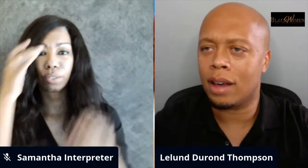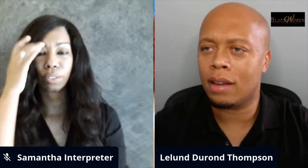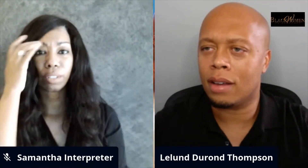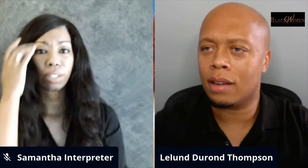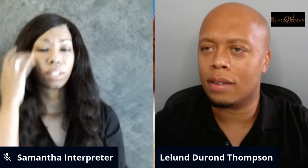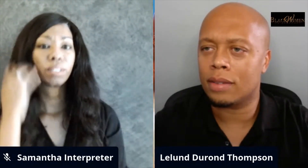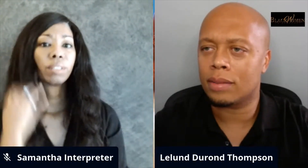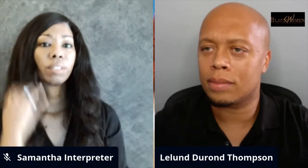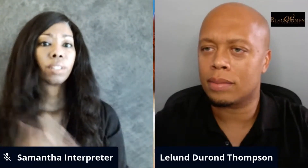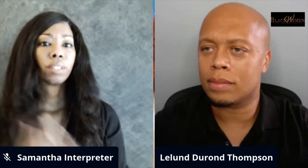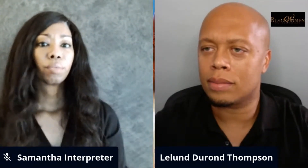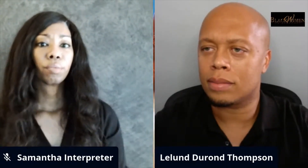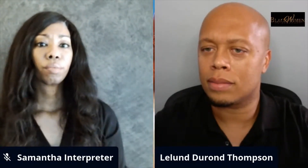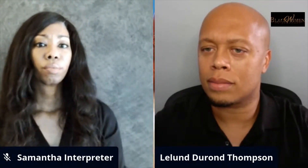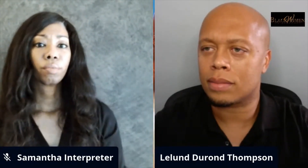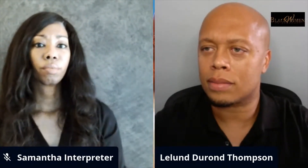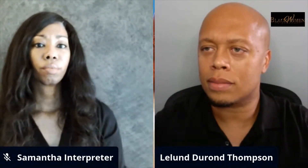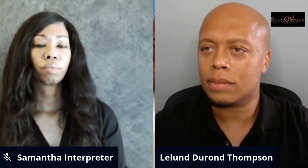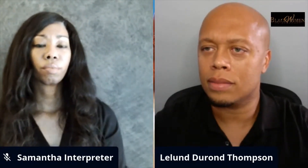that. Let's see.